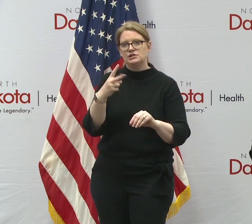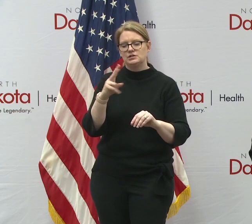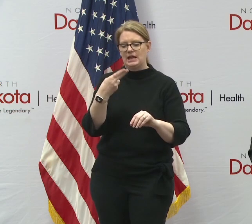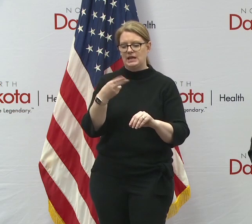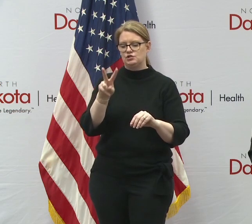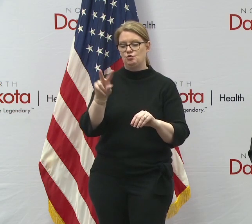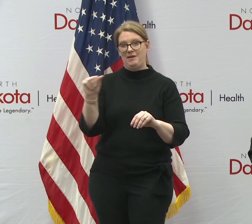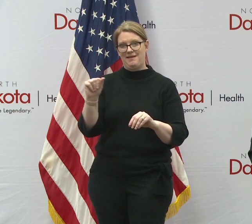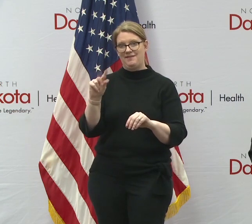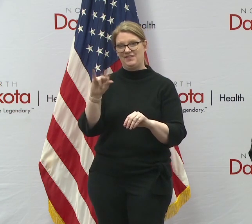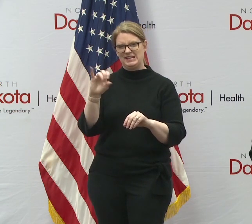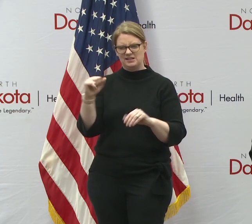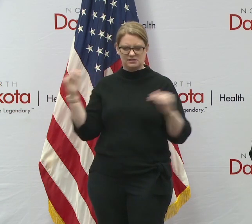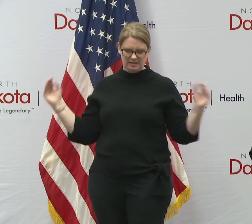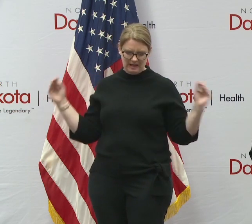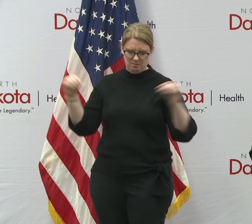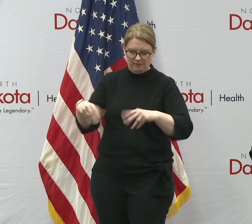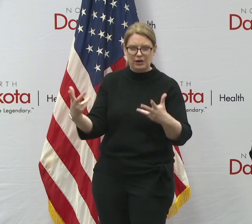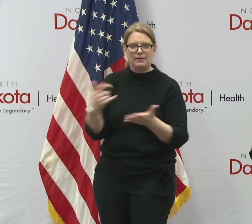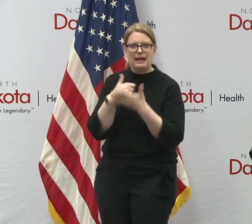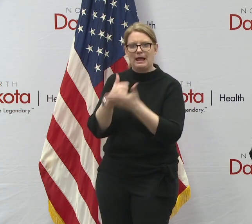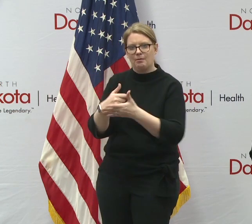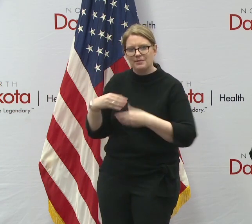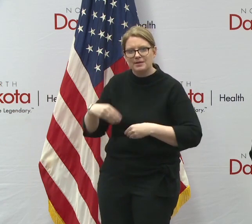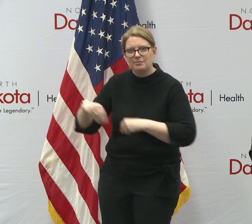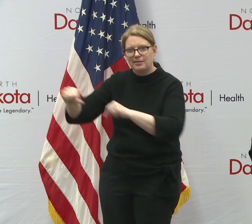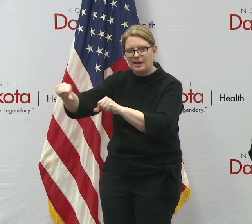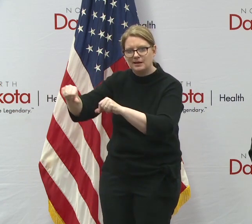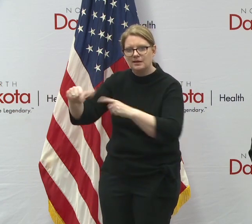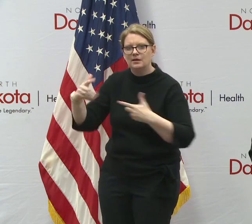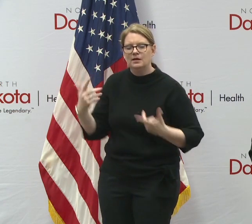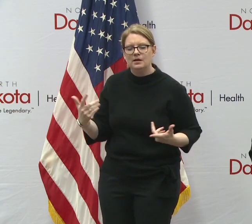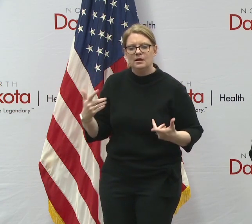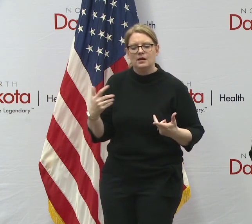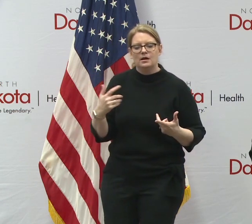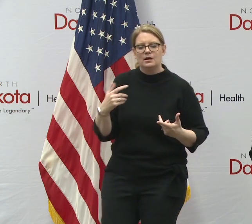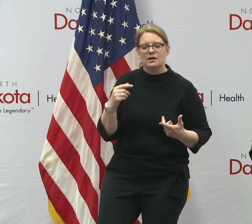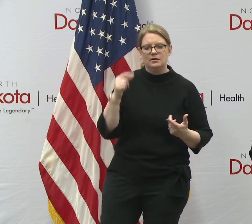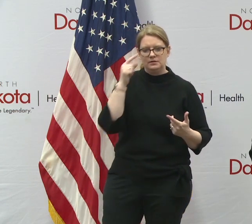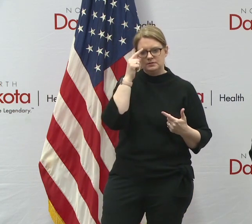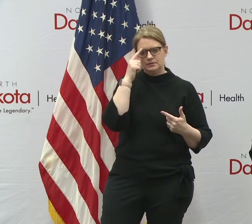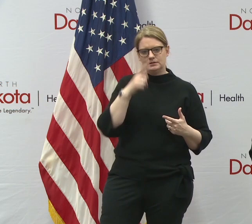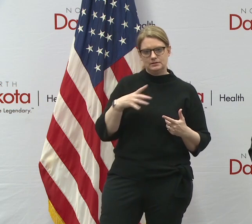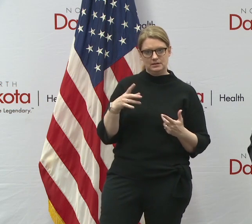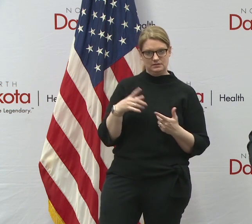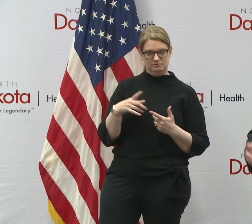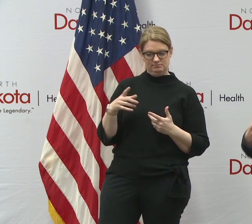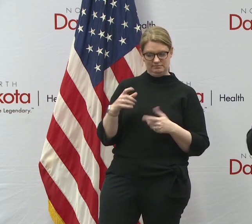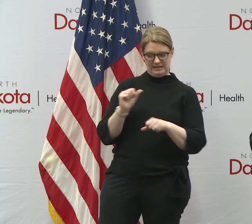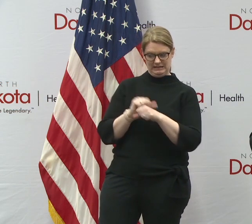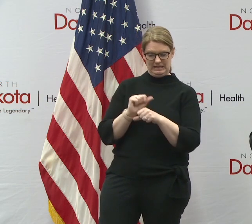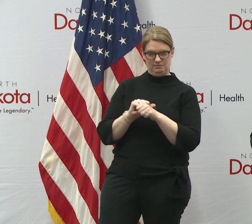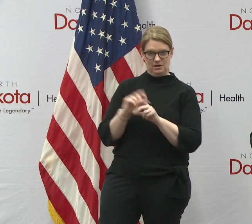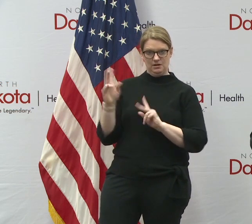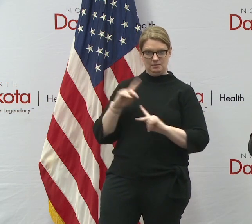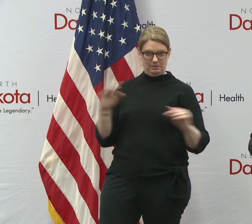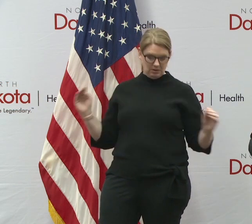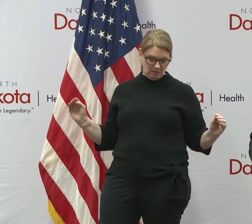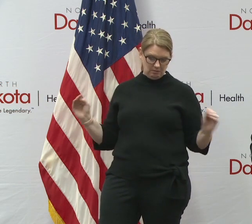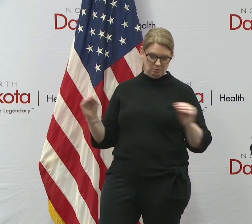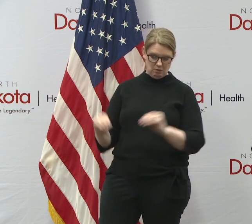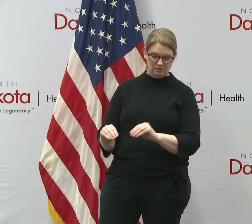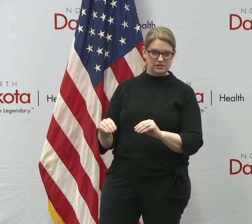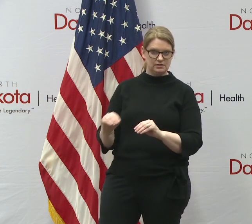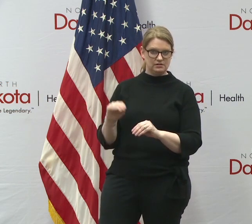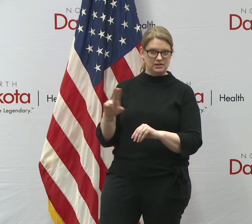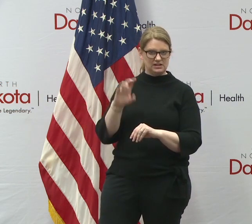visas, and the reason why that labor that is based on people that immigrate to the United States seasonally,